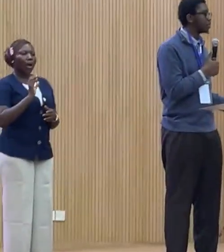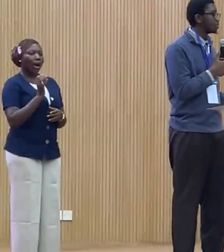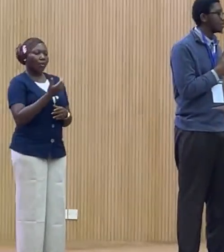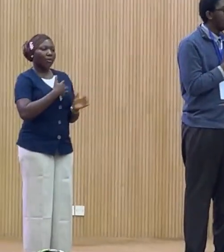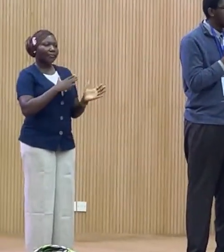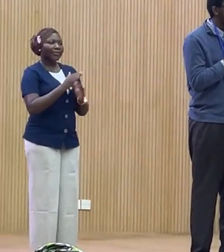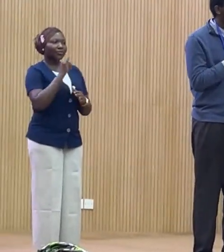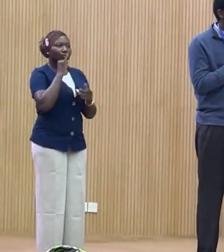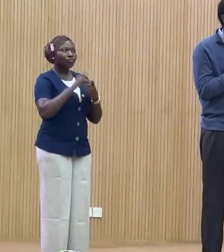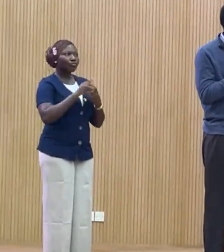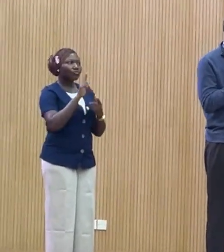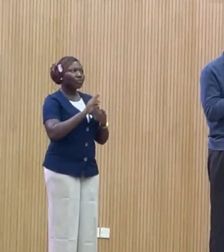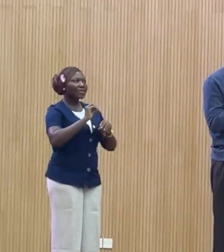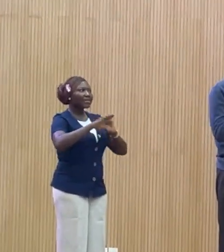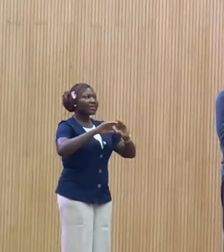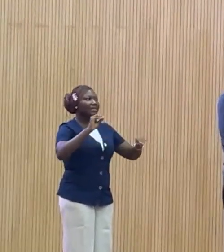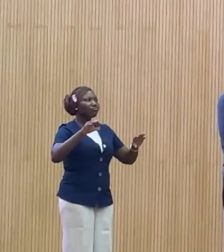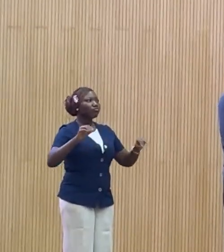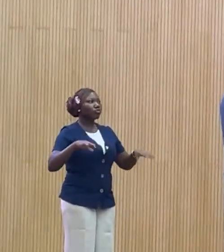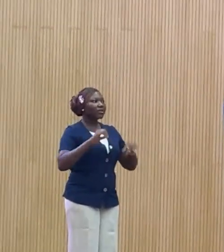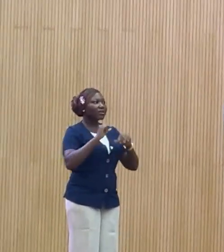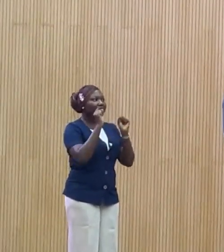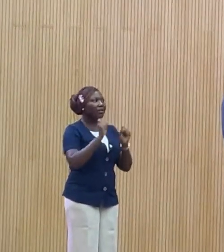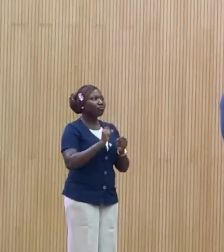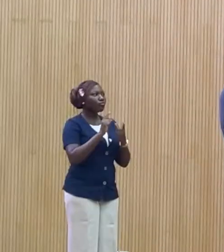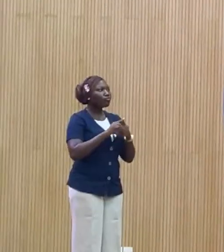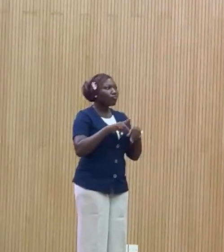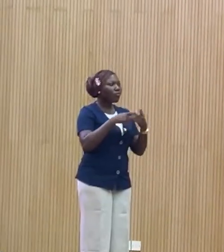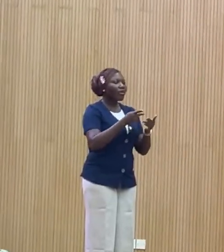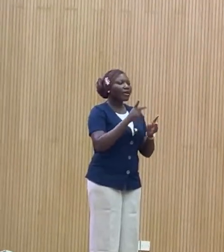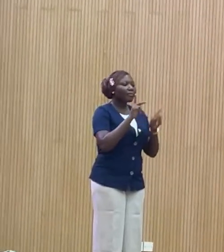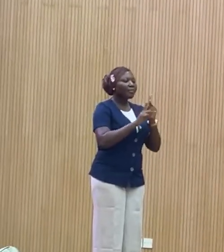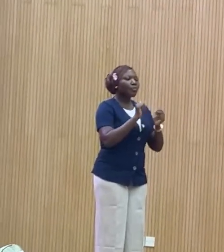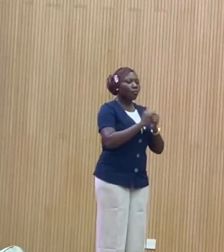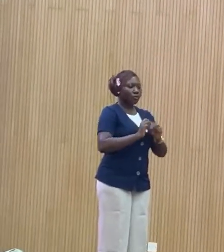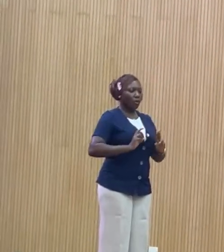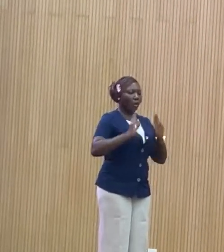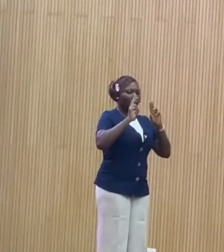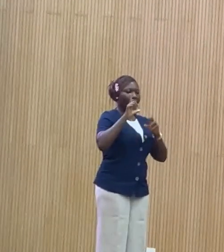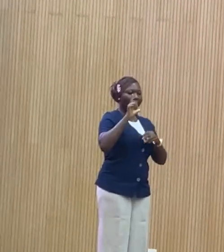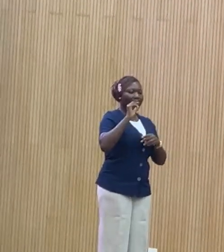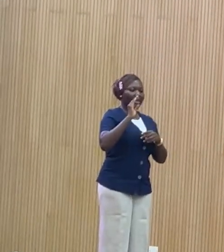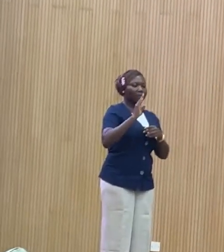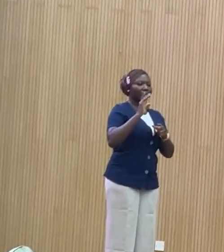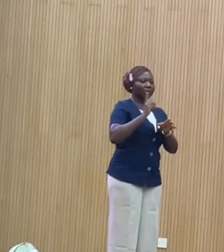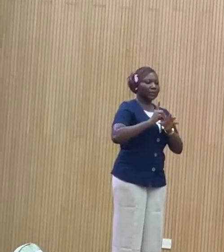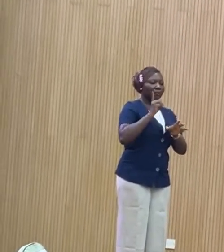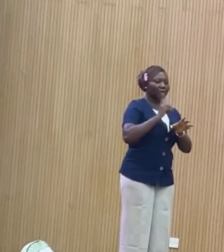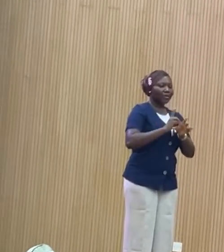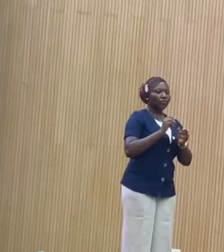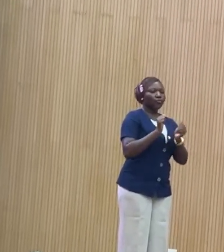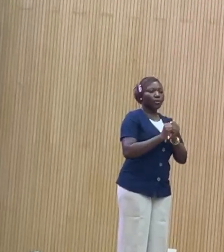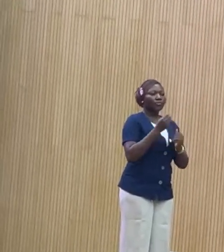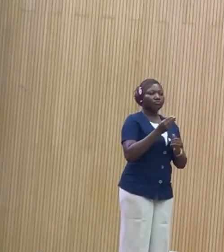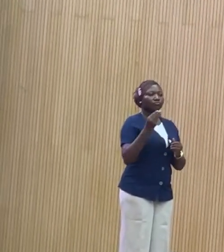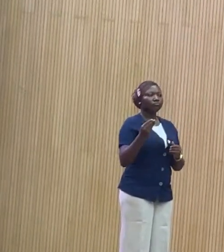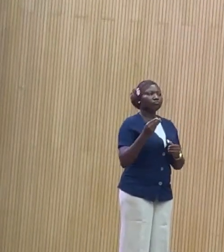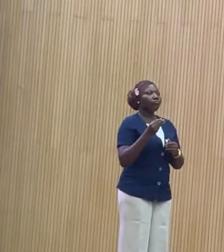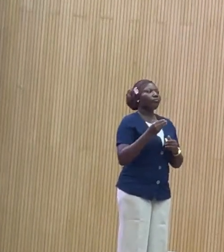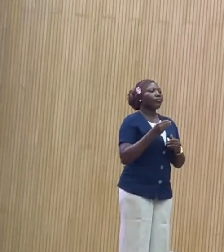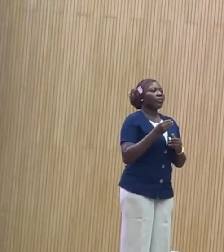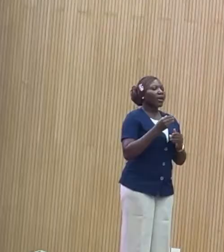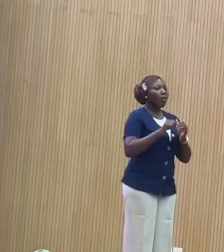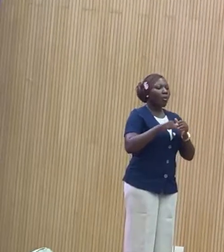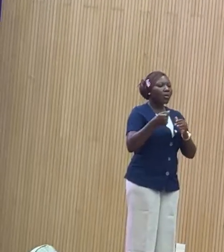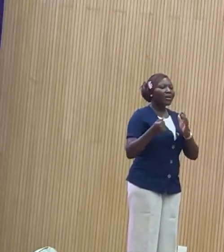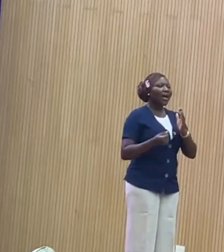distribution systems that already provide persons with upper limb disabilities with items like prosthetics and other assistive